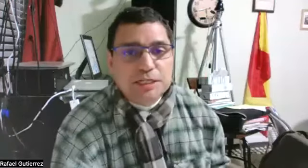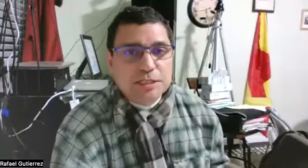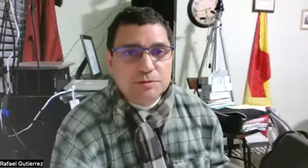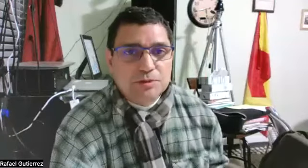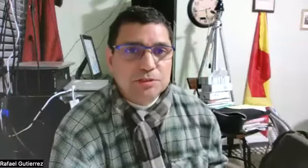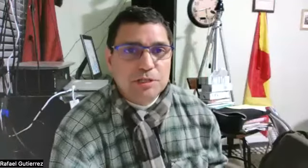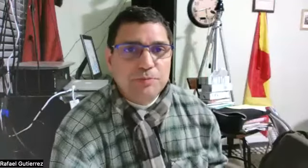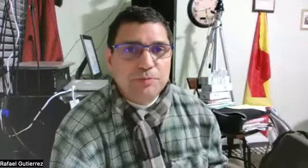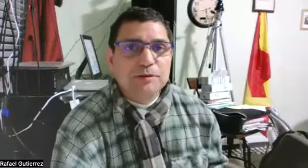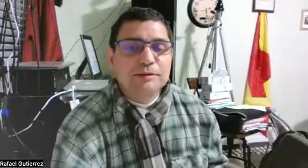restless when you're sleeping.